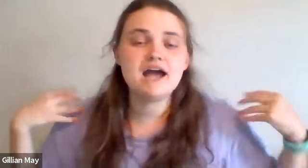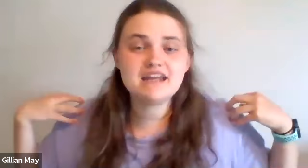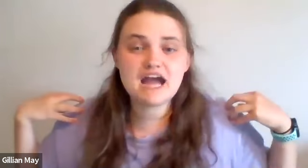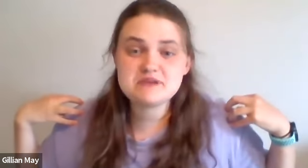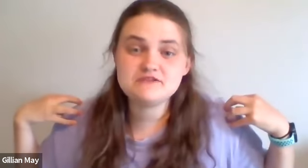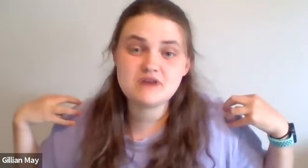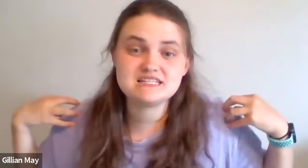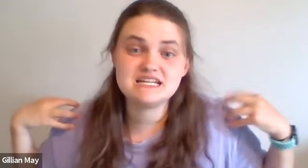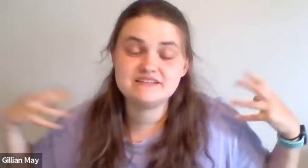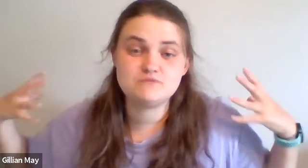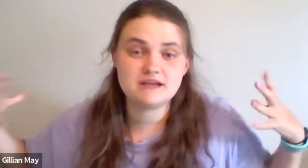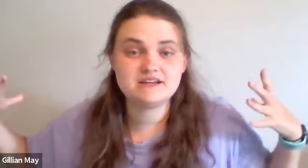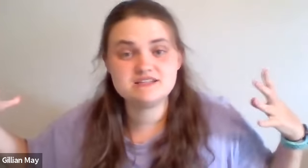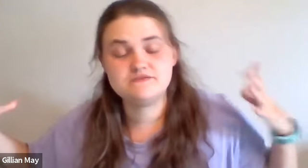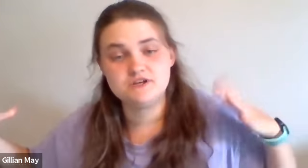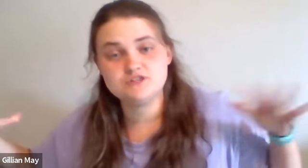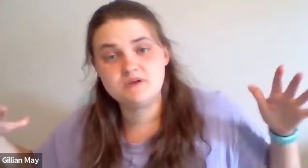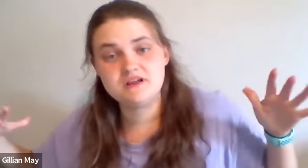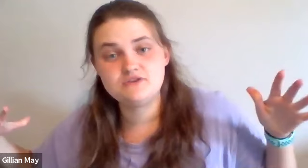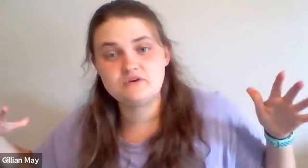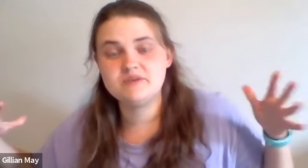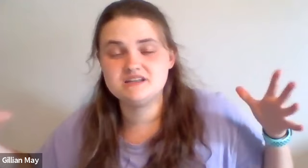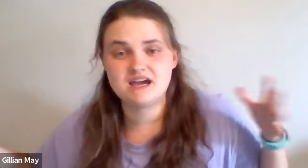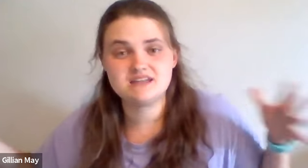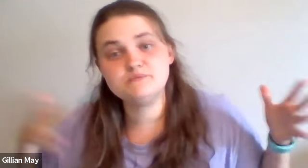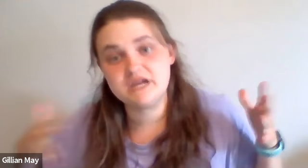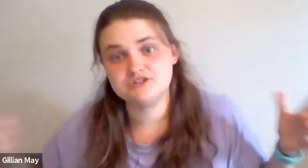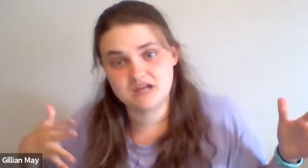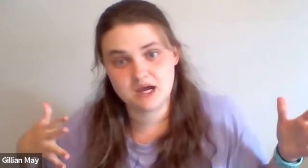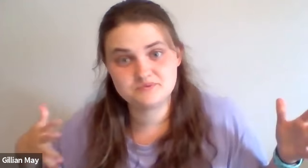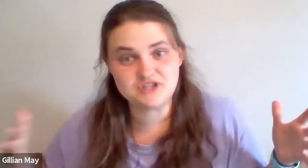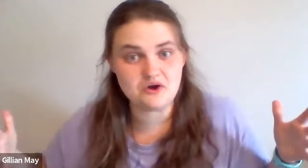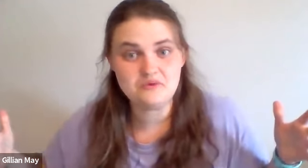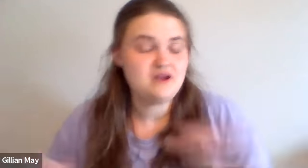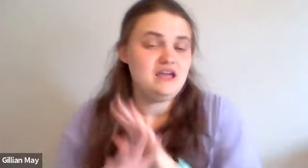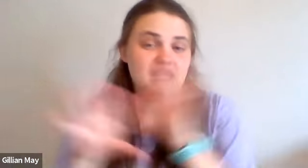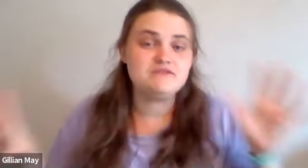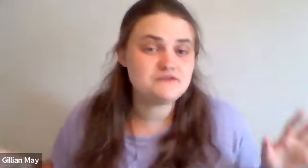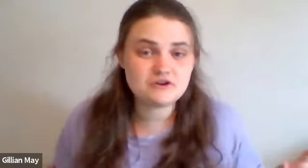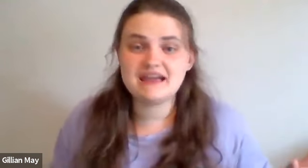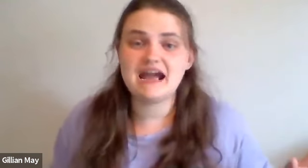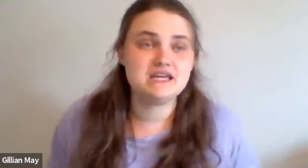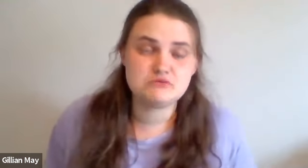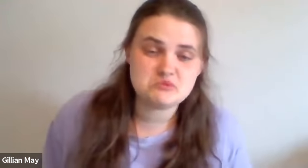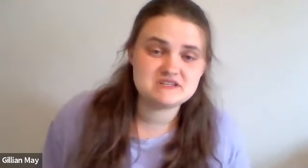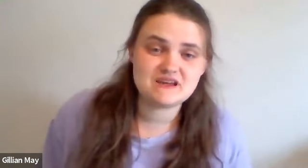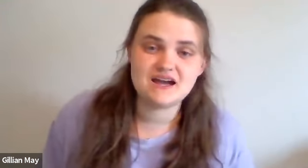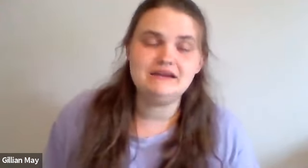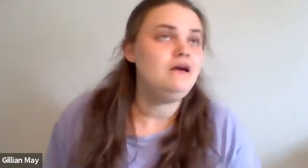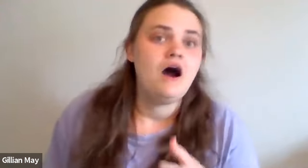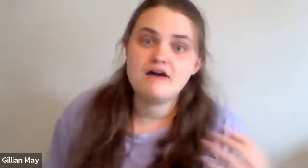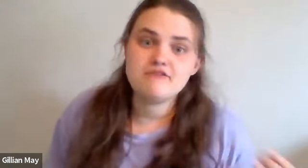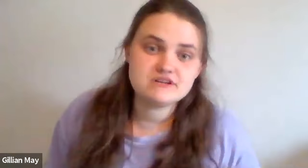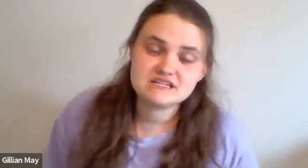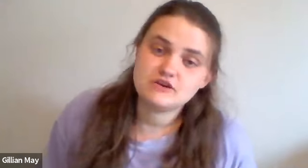get happy if you guys can at least recognize the finger spelling of the word because that's a major step. So even if you're like, I can't remember the sign, I've always said as long